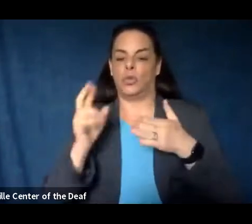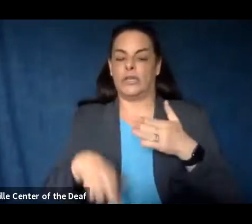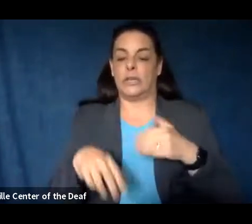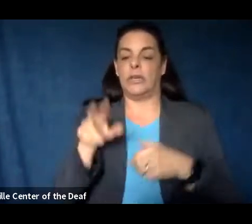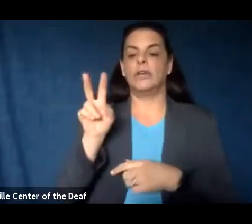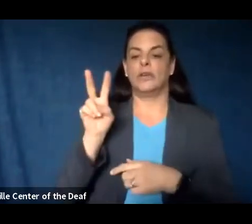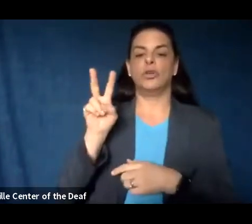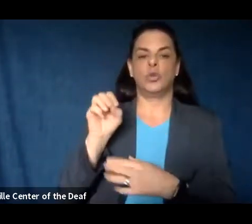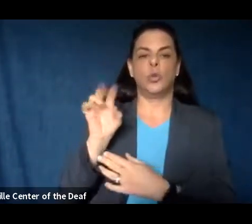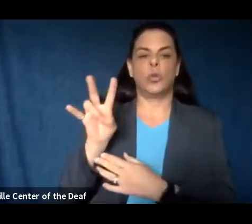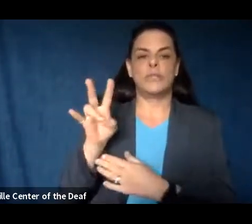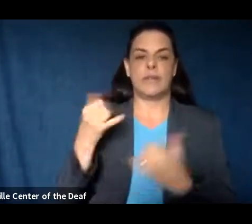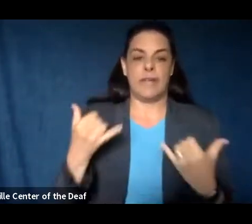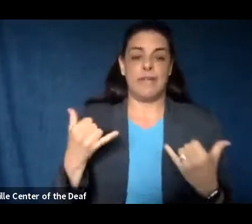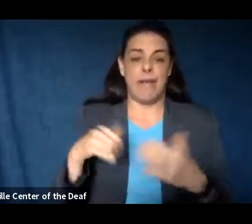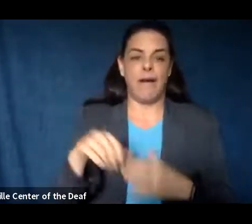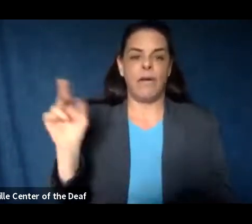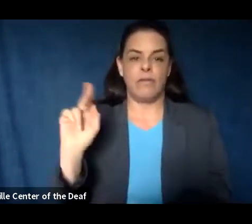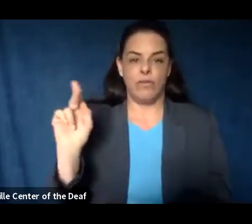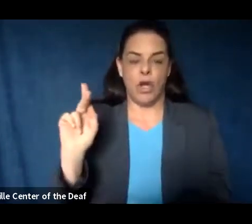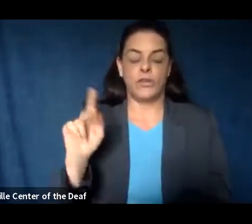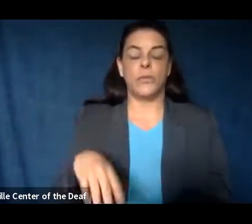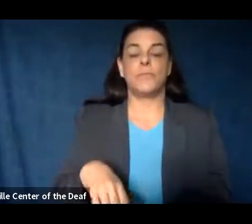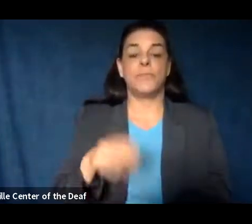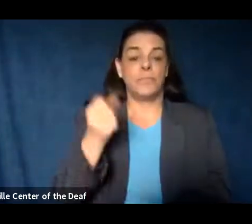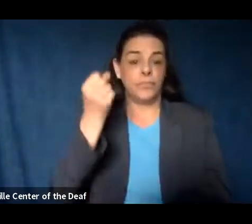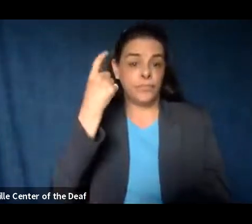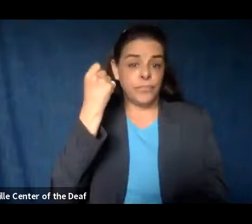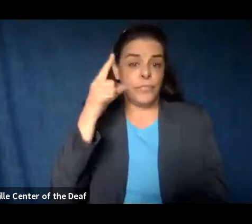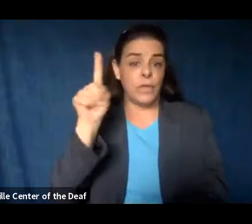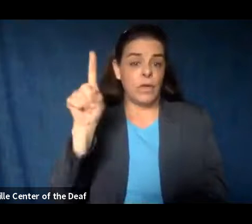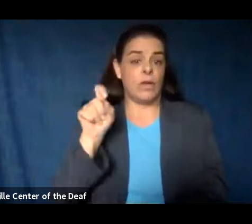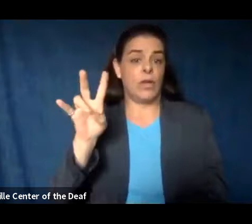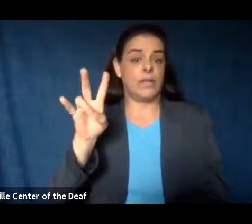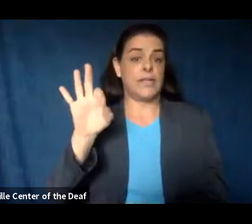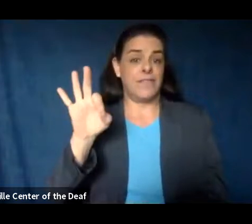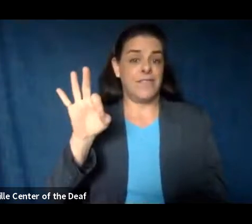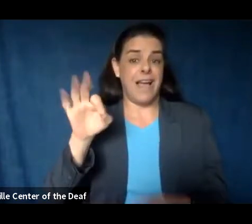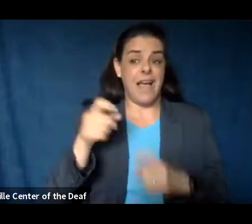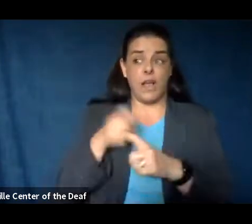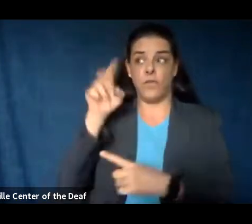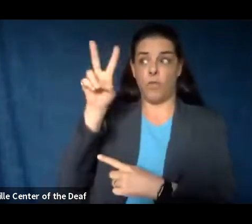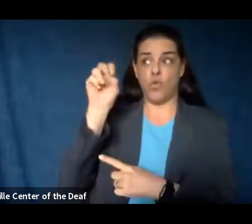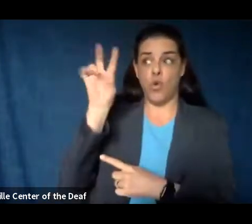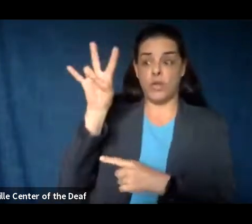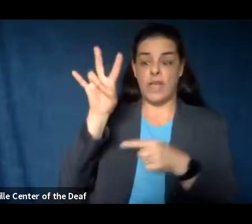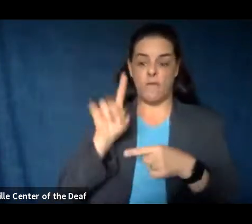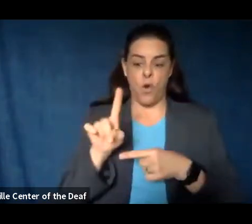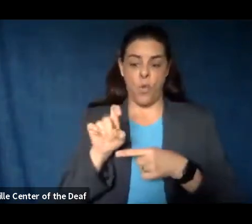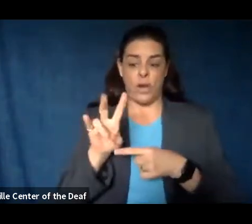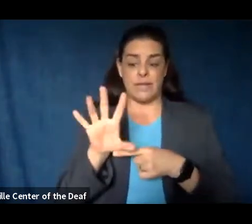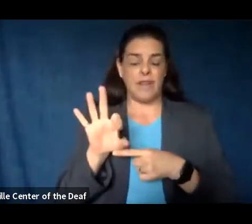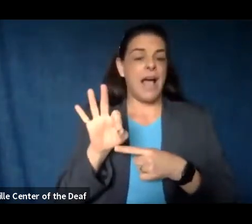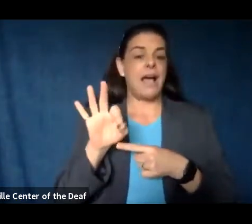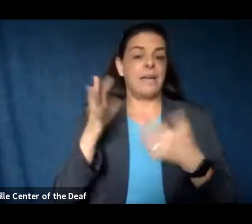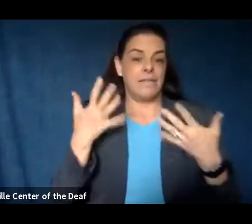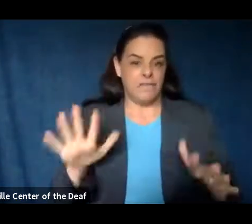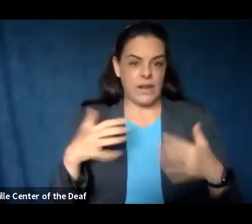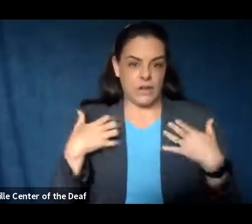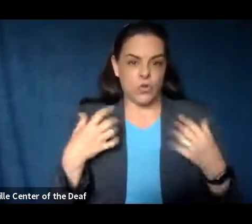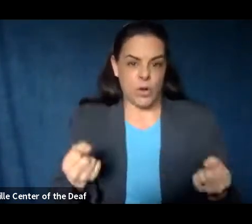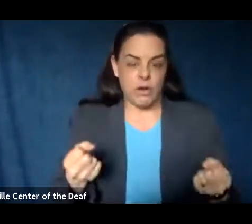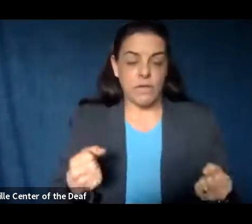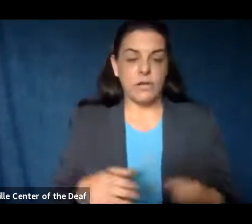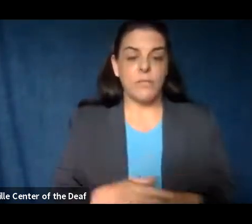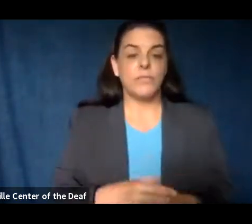207 cases at this time. 179 of those cases have recovered. Currently, there are 6 Knox